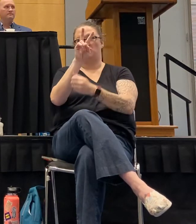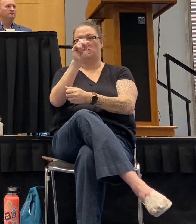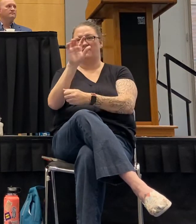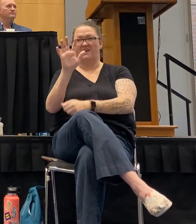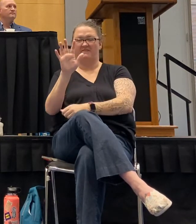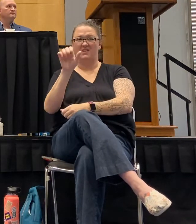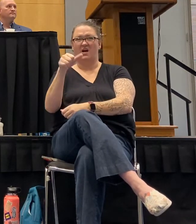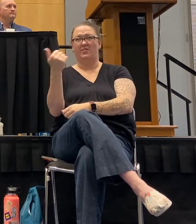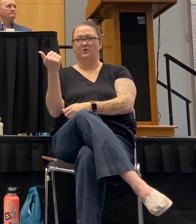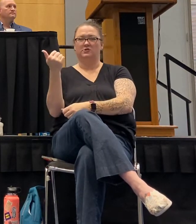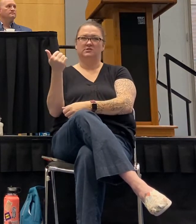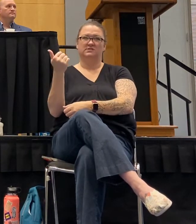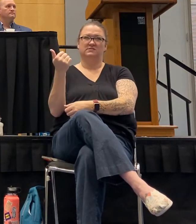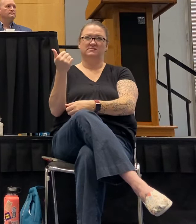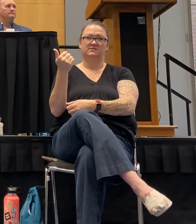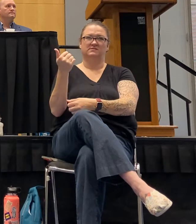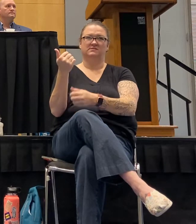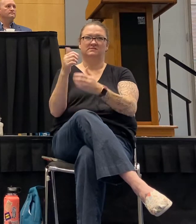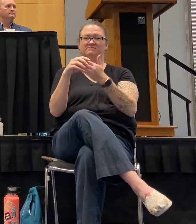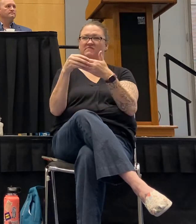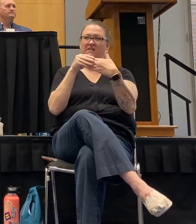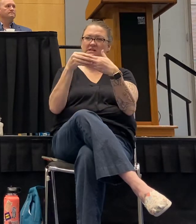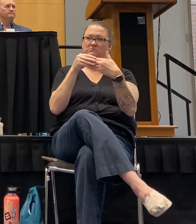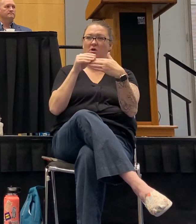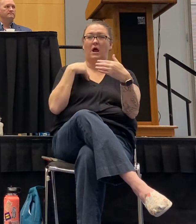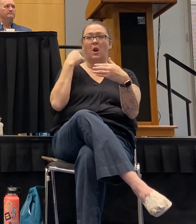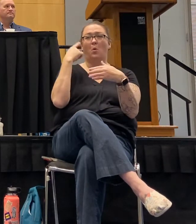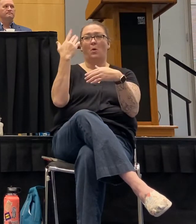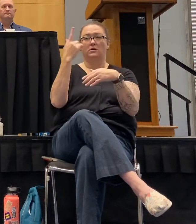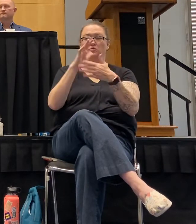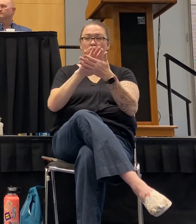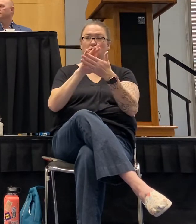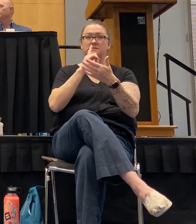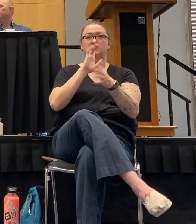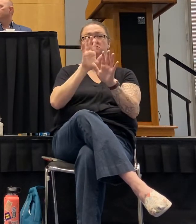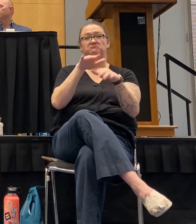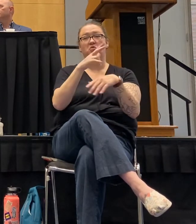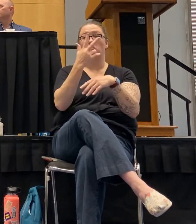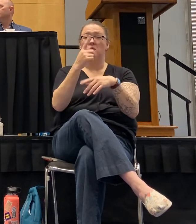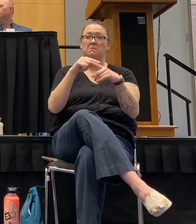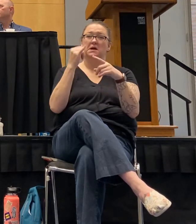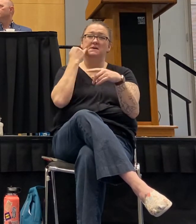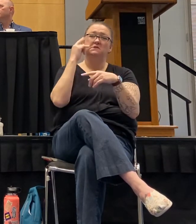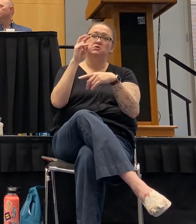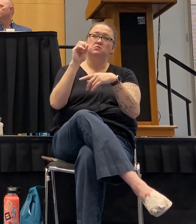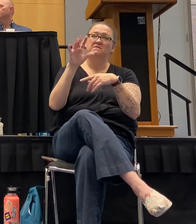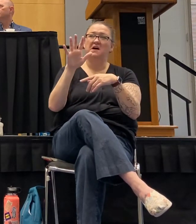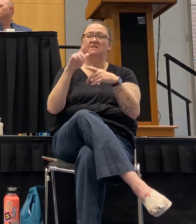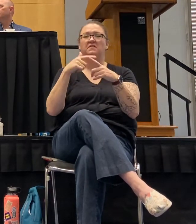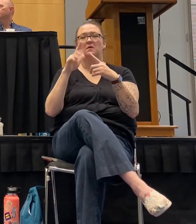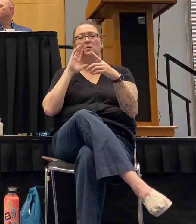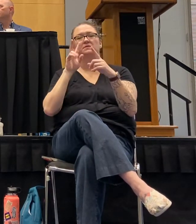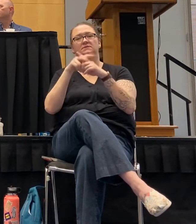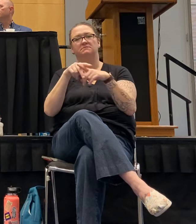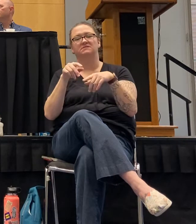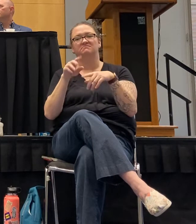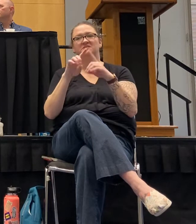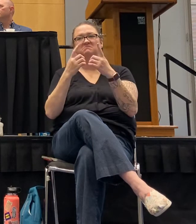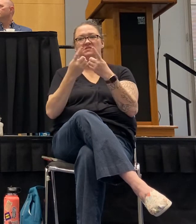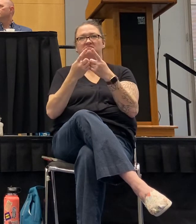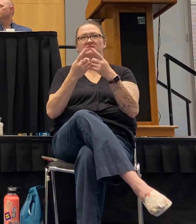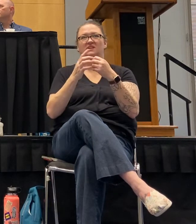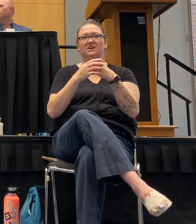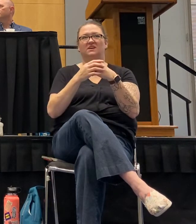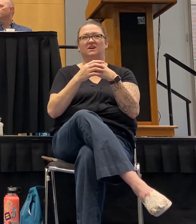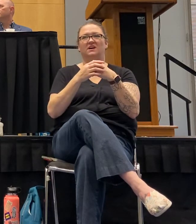and then others offer flexibility. Like I know one institution that says it's a 3, but if it's a 2.5, and they submit, the department